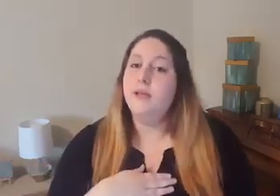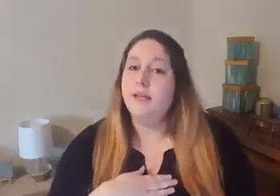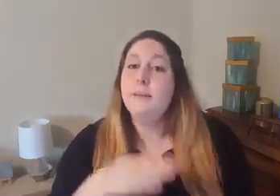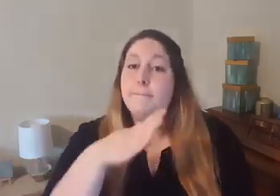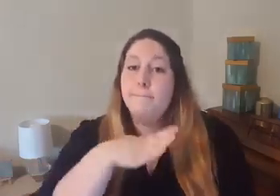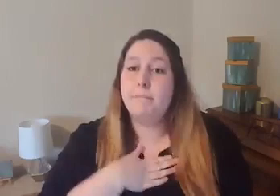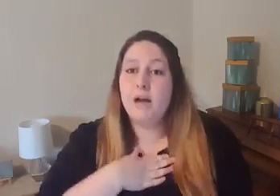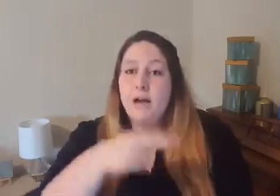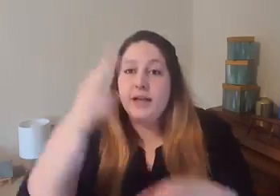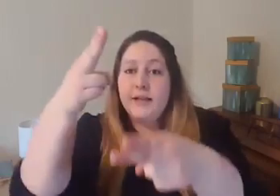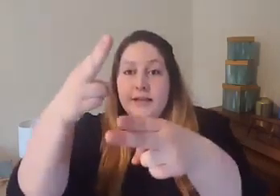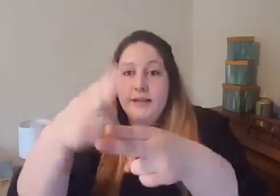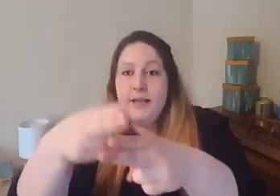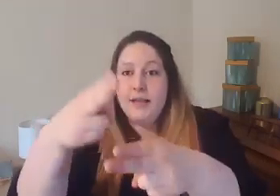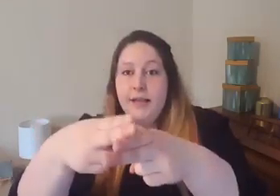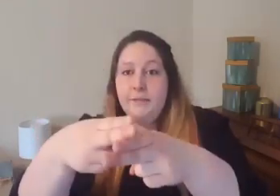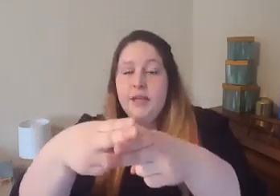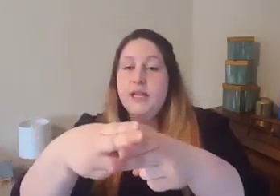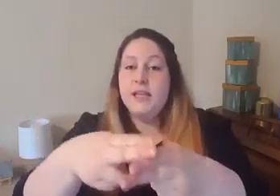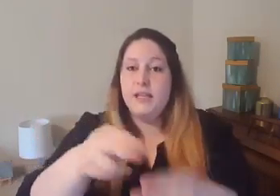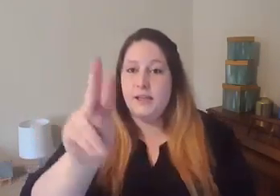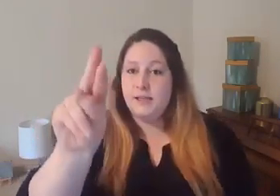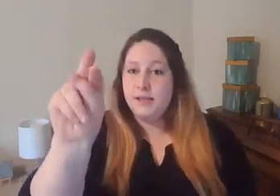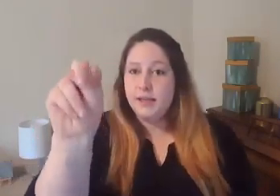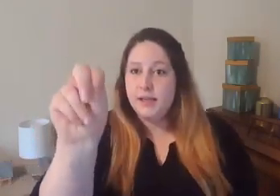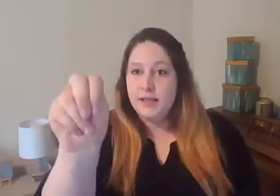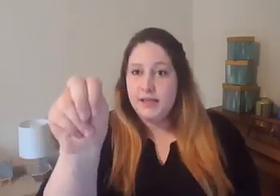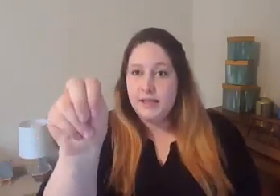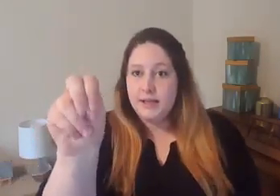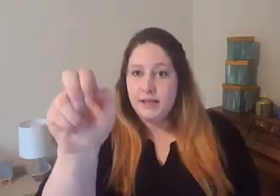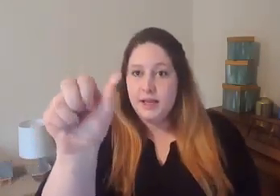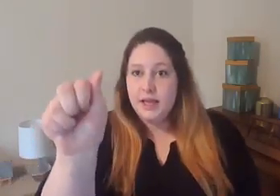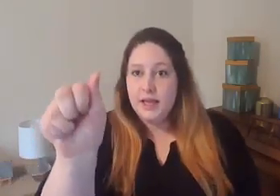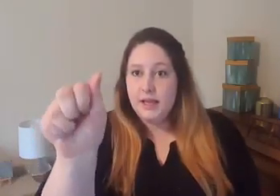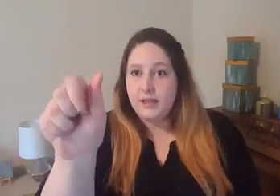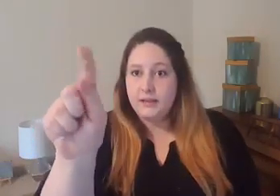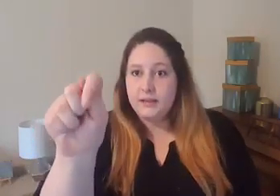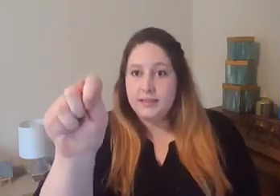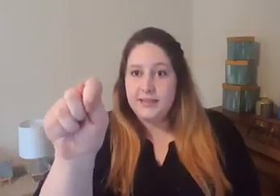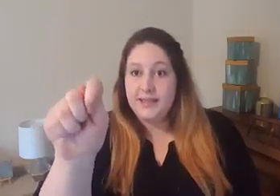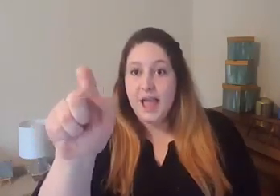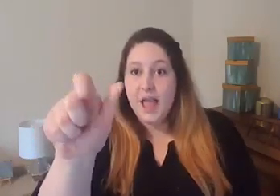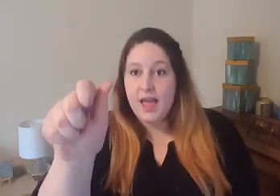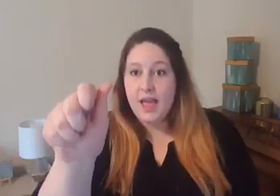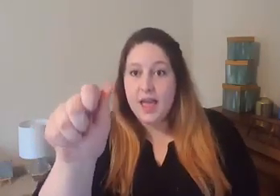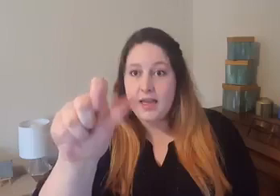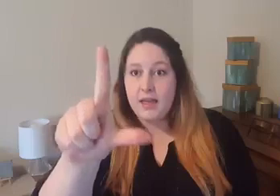be, my name is N-A-T-A-L-E-E.